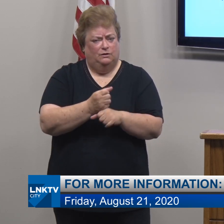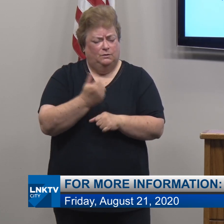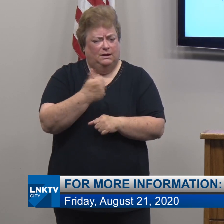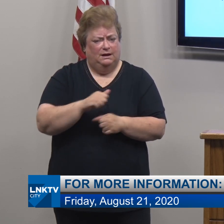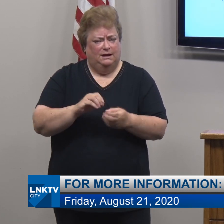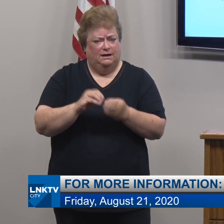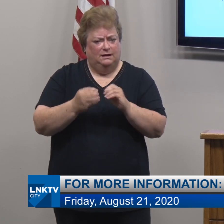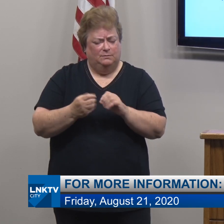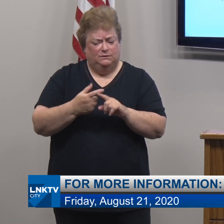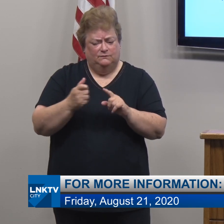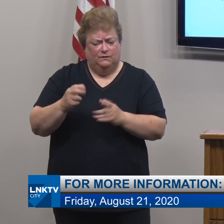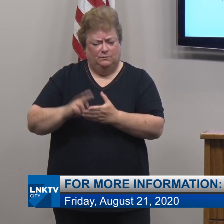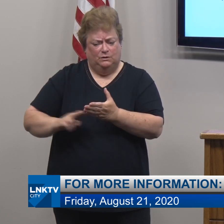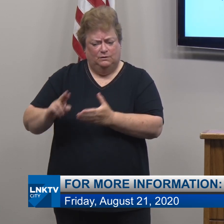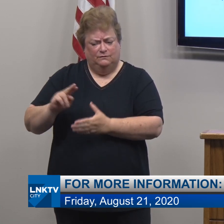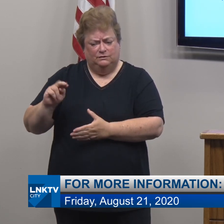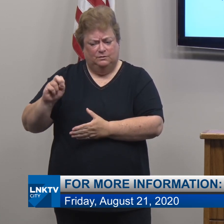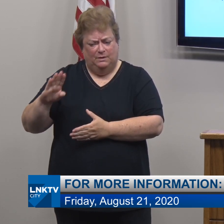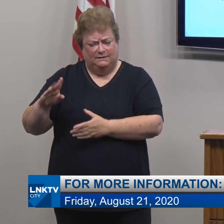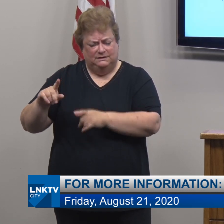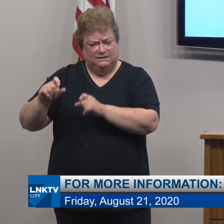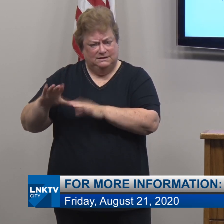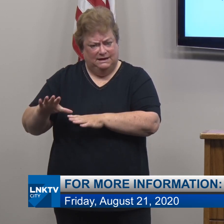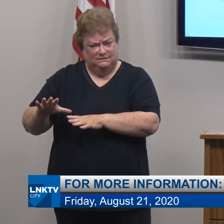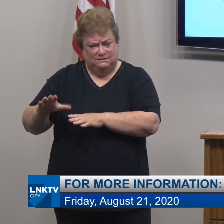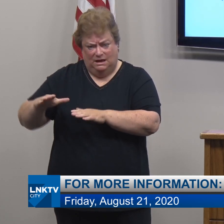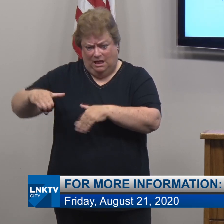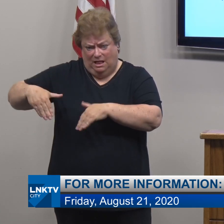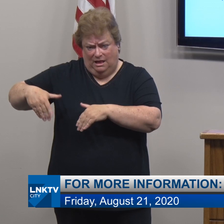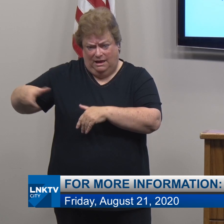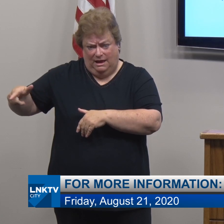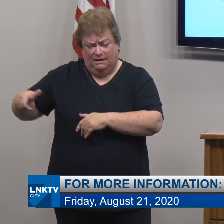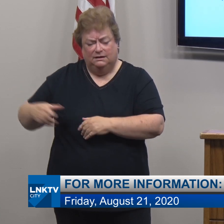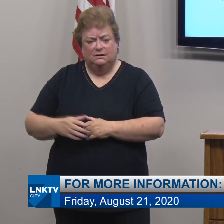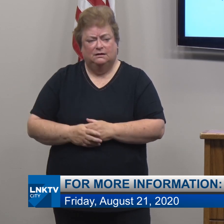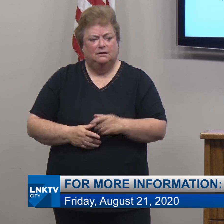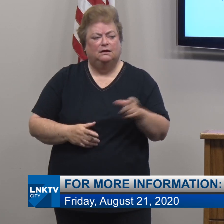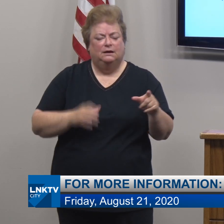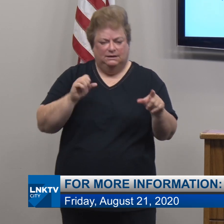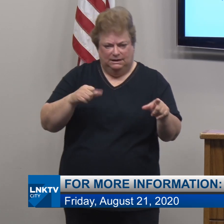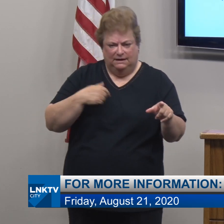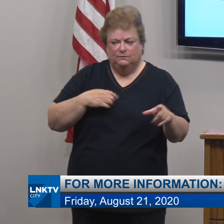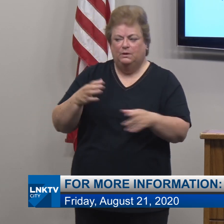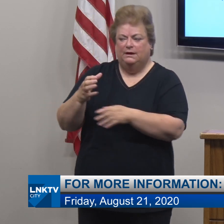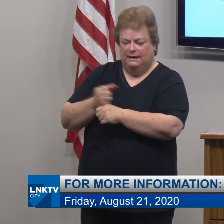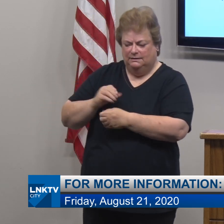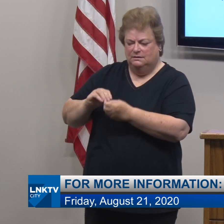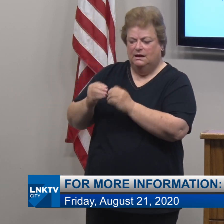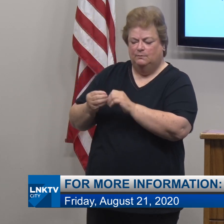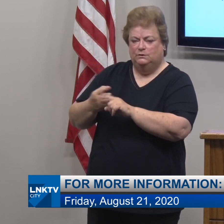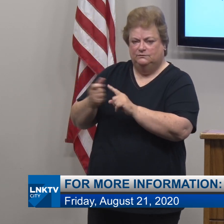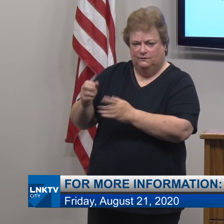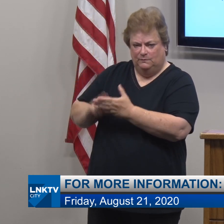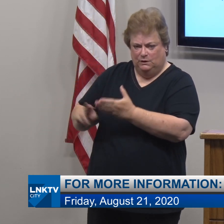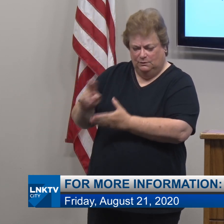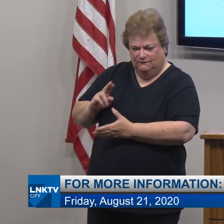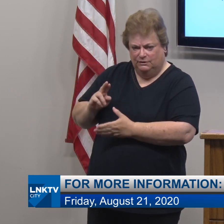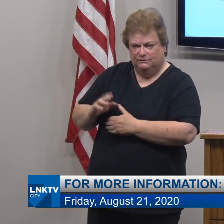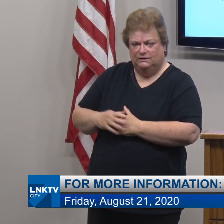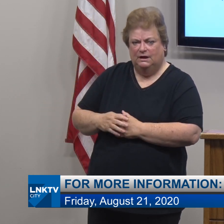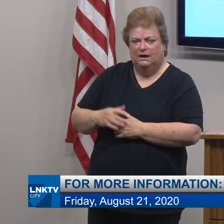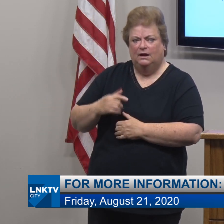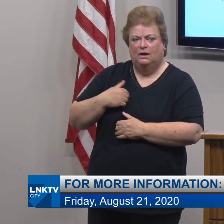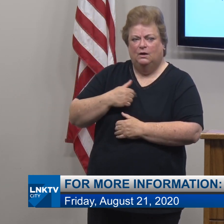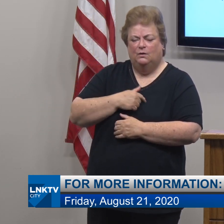from the University of Nebraska-Lincoln testing yet? Yes, we do get numbers in. We just are doing a